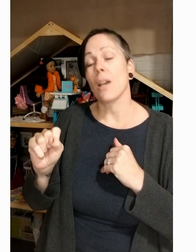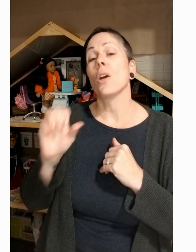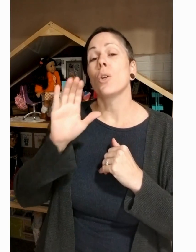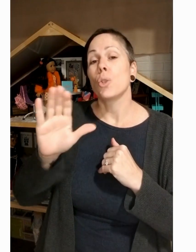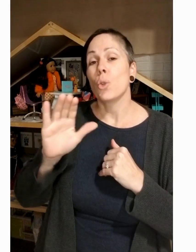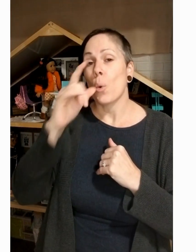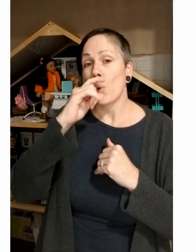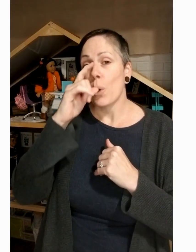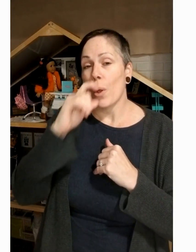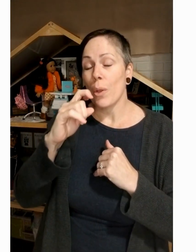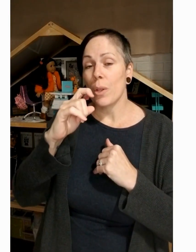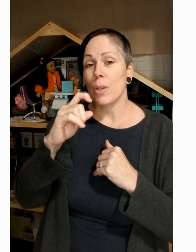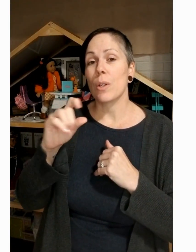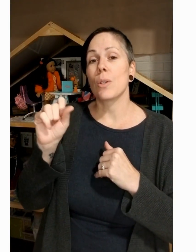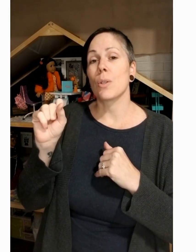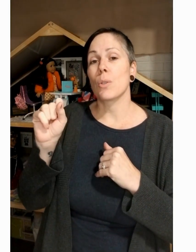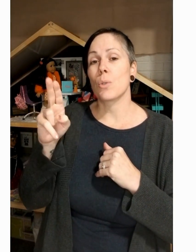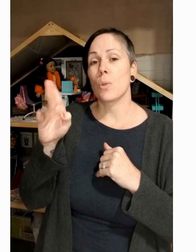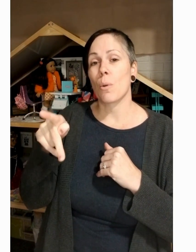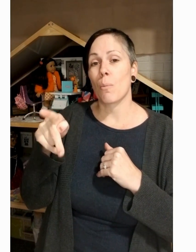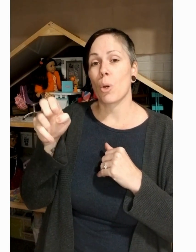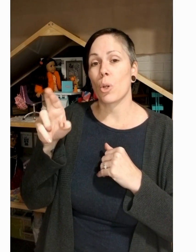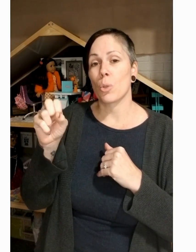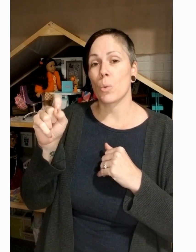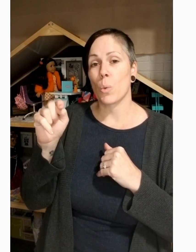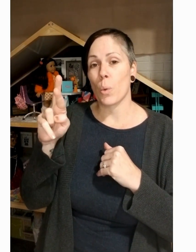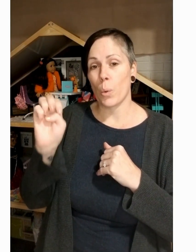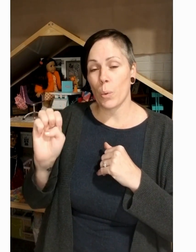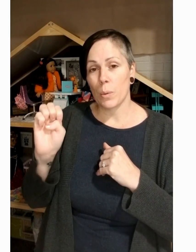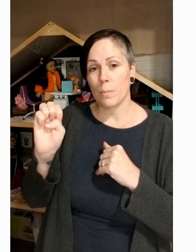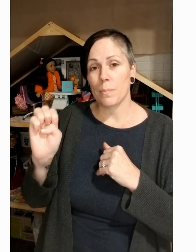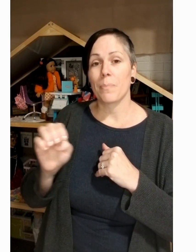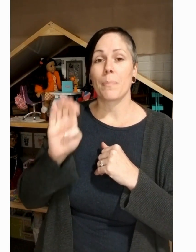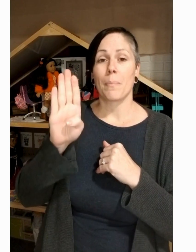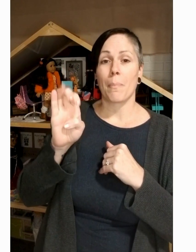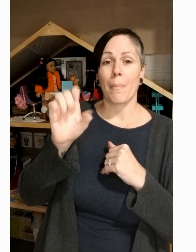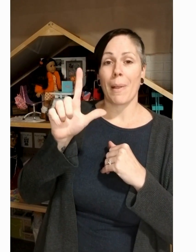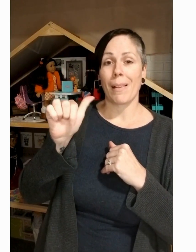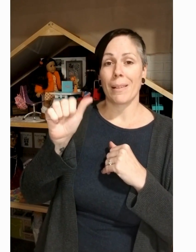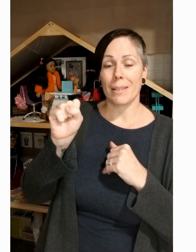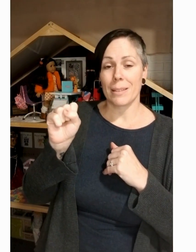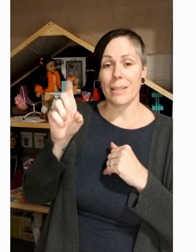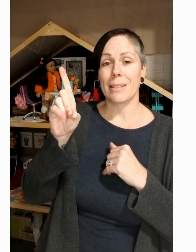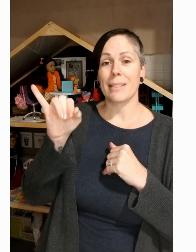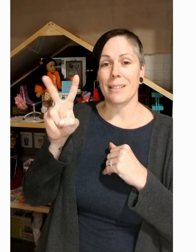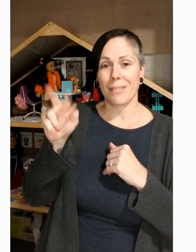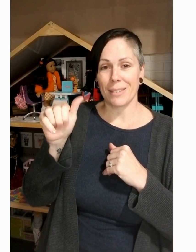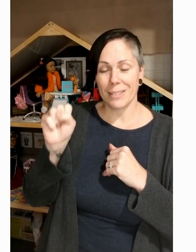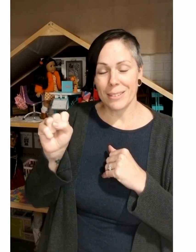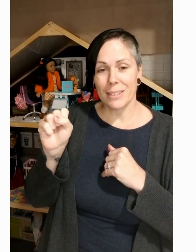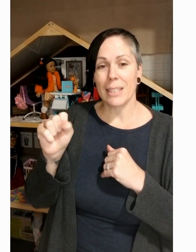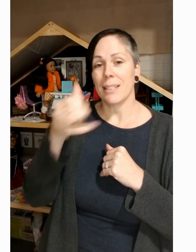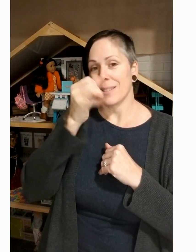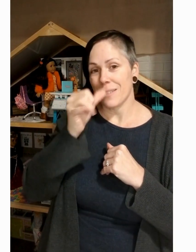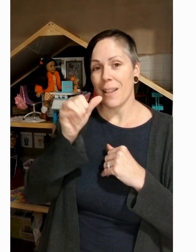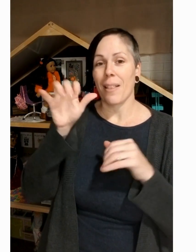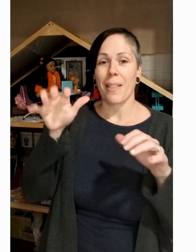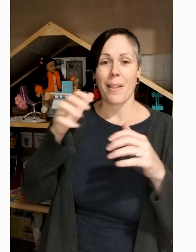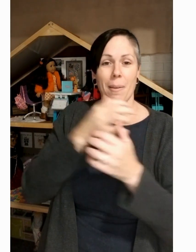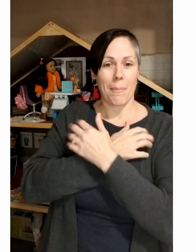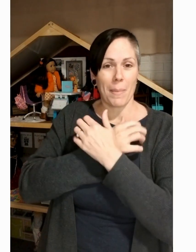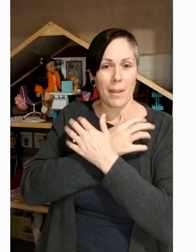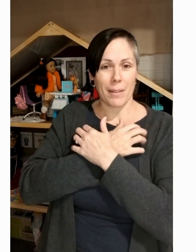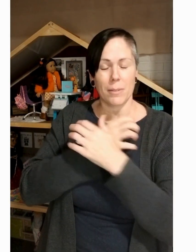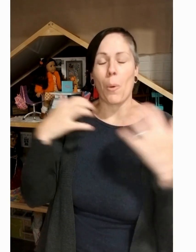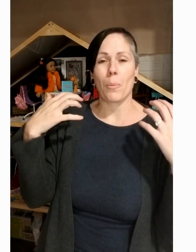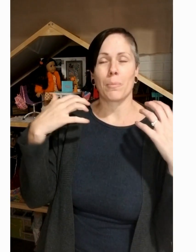Doll Stuff, Kids Africana, and Happy Kawaii Supplies, which is where I got the little sliced tomato things that I